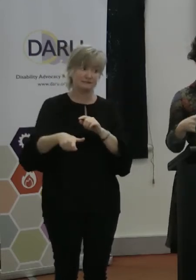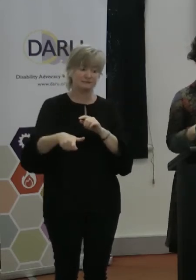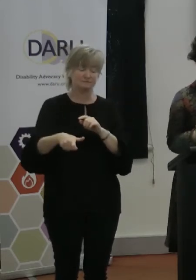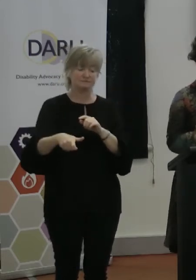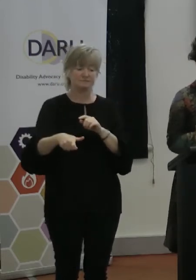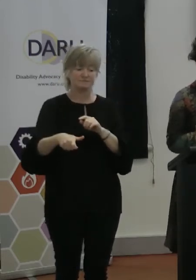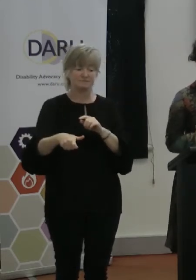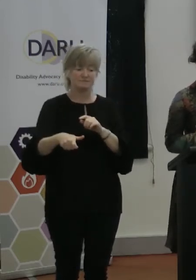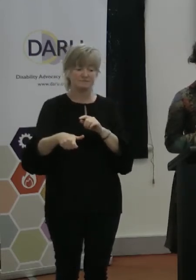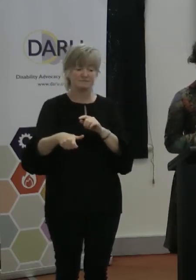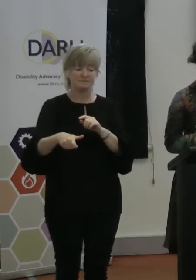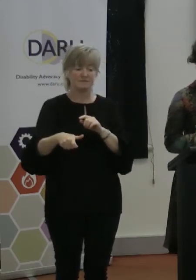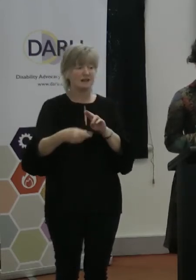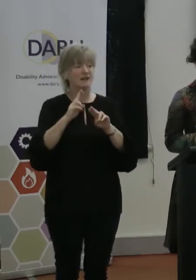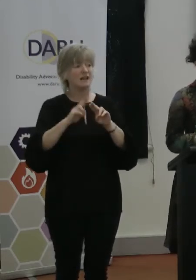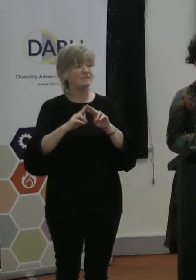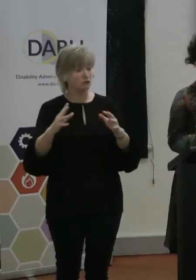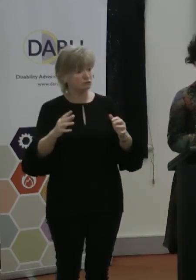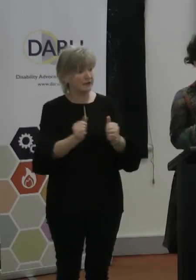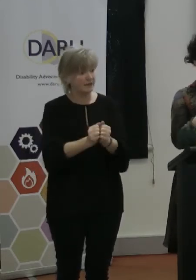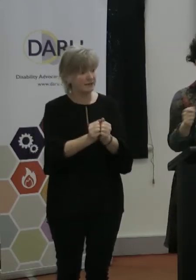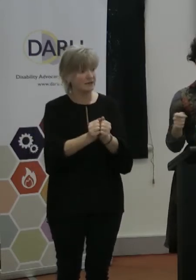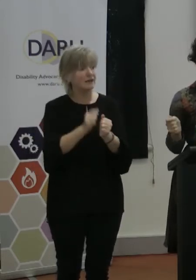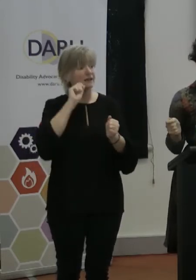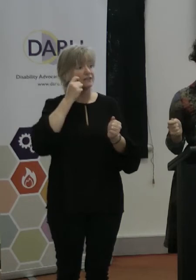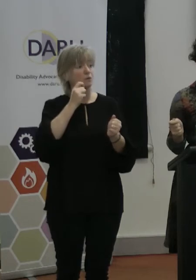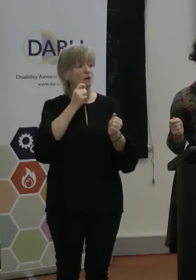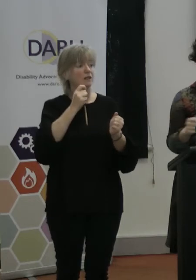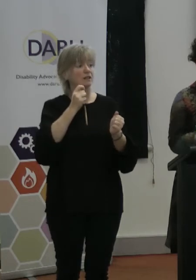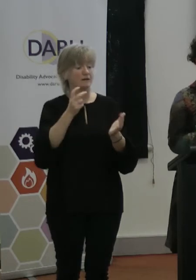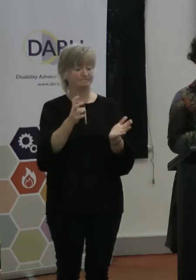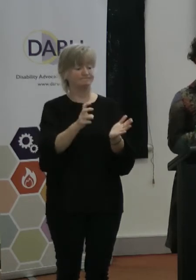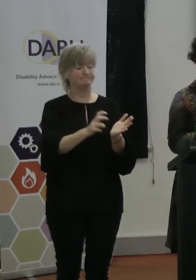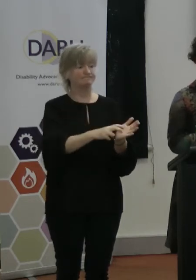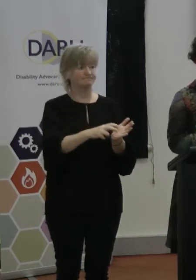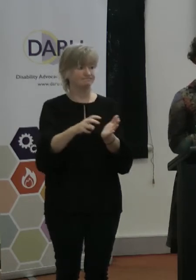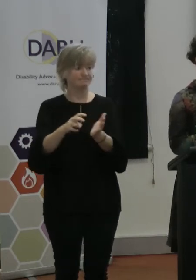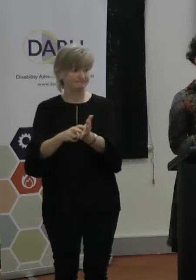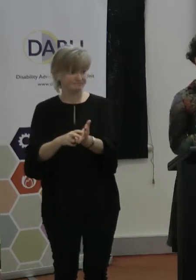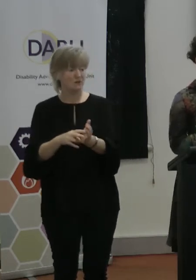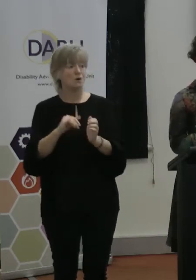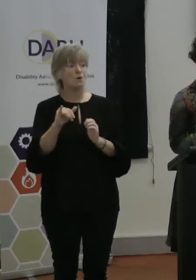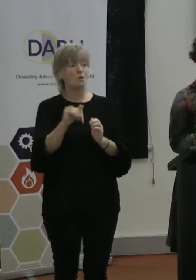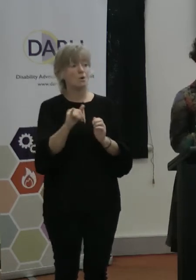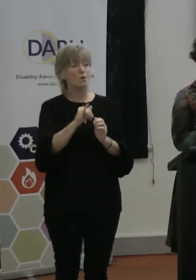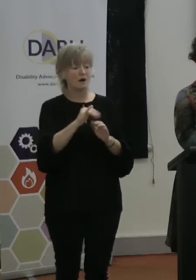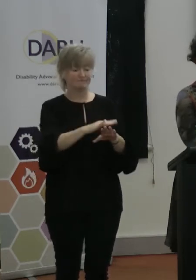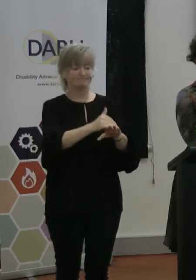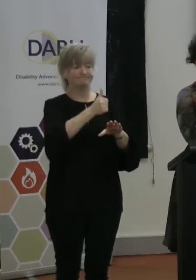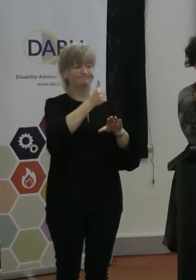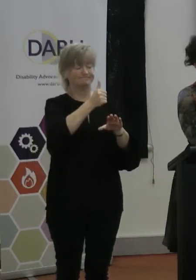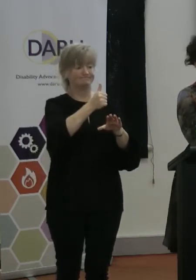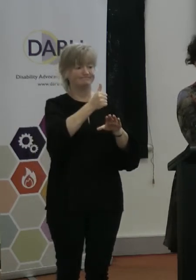agrees to the agreement, they enter into where they both sign the document or establish